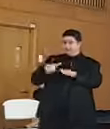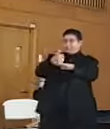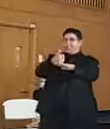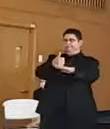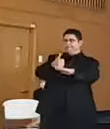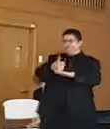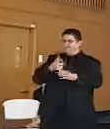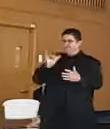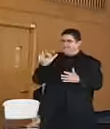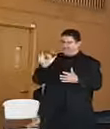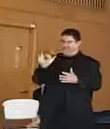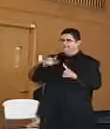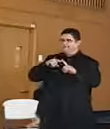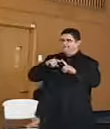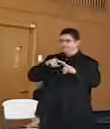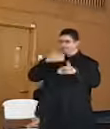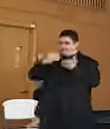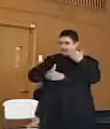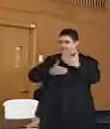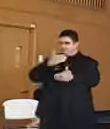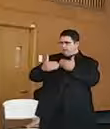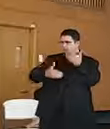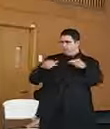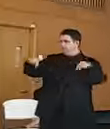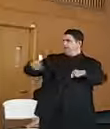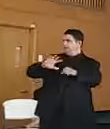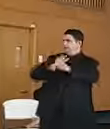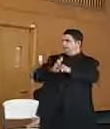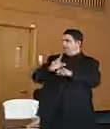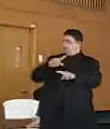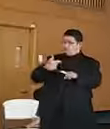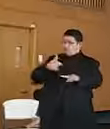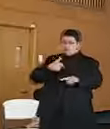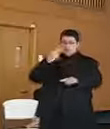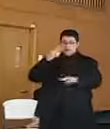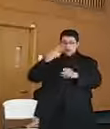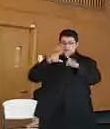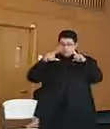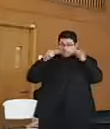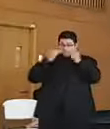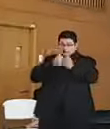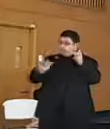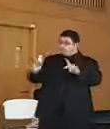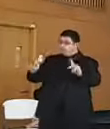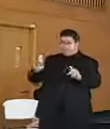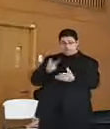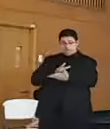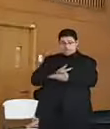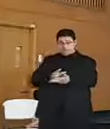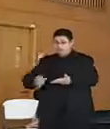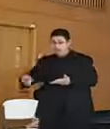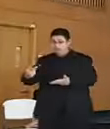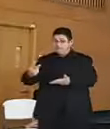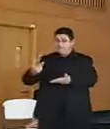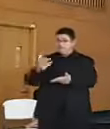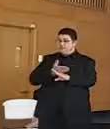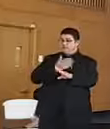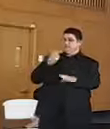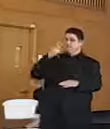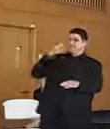replication cycle of this virus. So when we get masks on everyone, it'll be 2 weeks before we see the benefit of